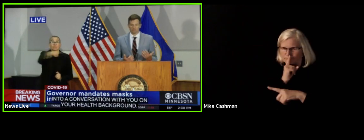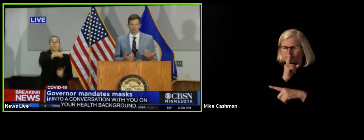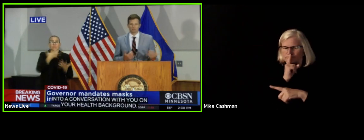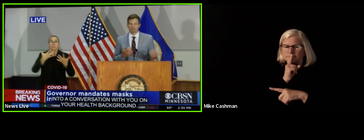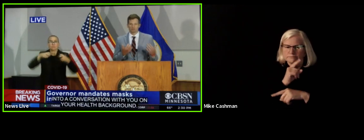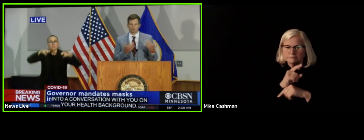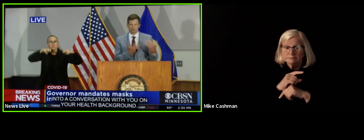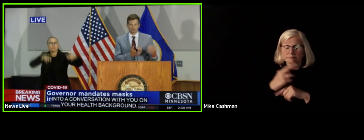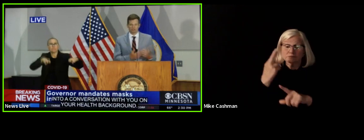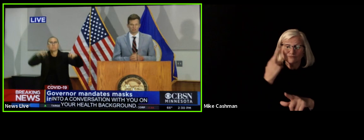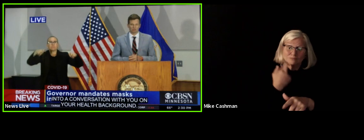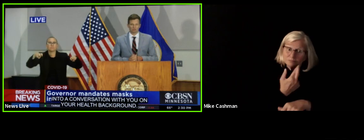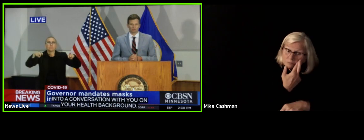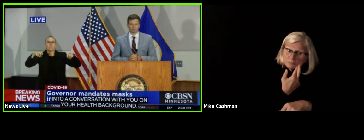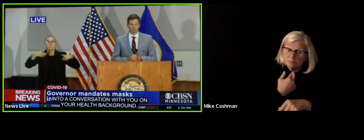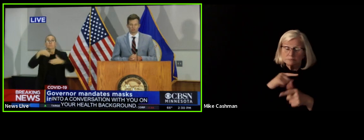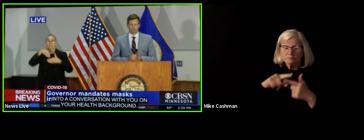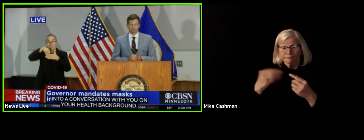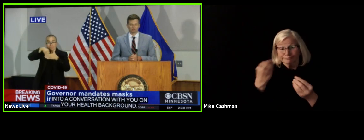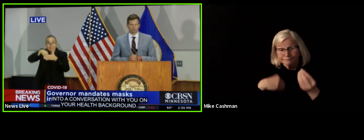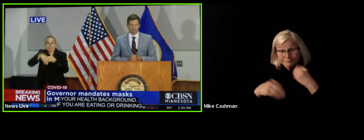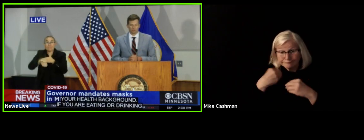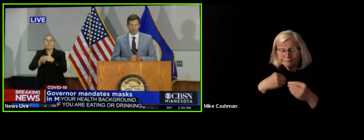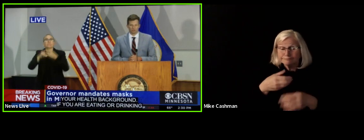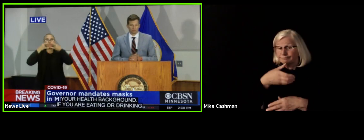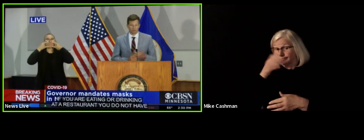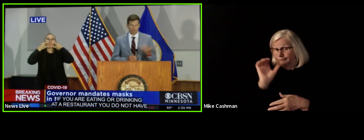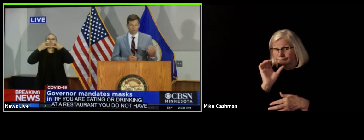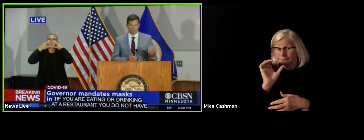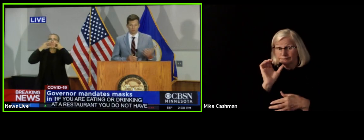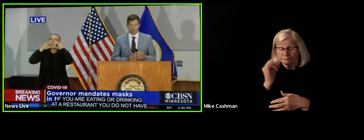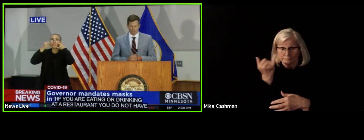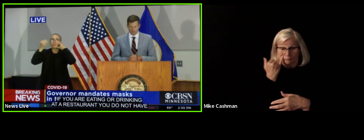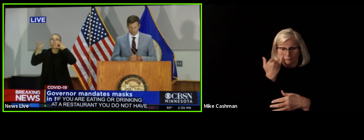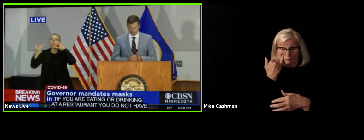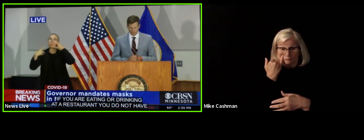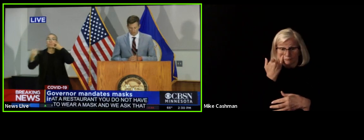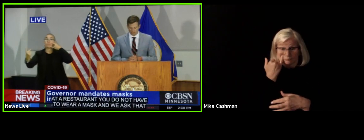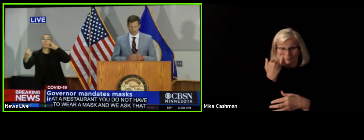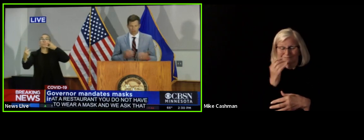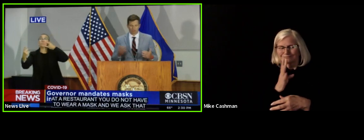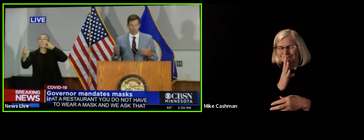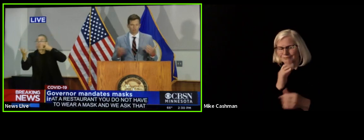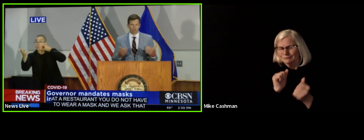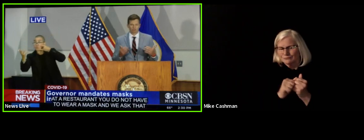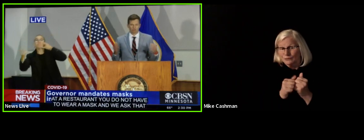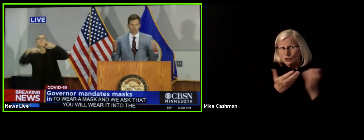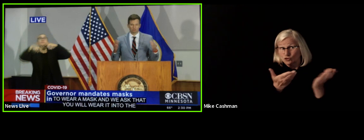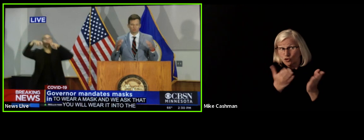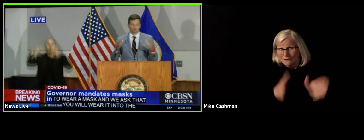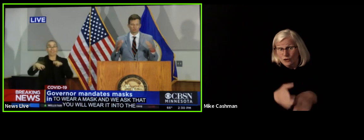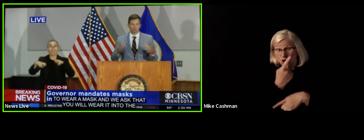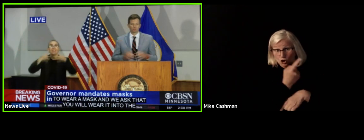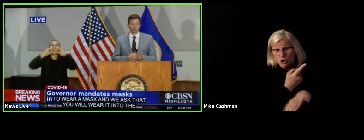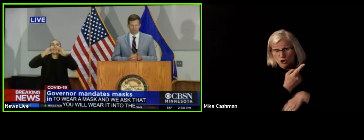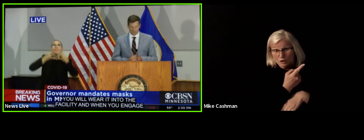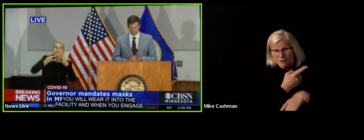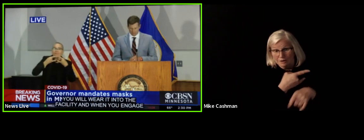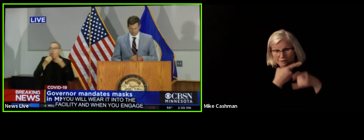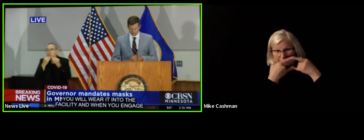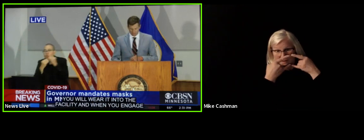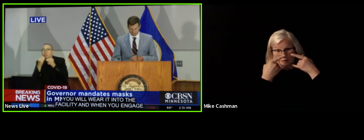facility. When you're engaging with your server, please wear it to protect that server, and use it when you're moving about the restaurant. But when you're just with your